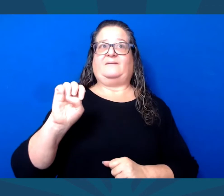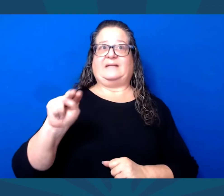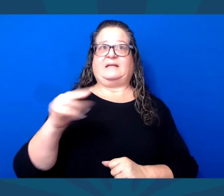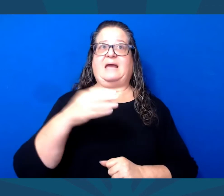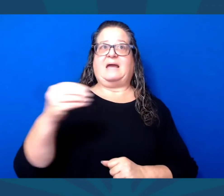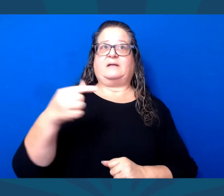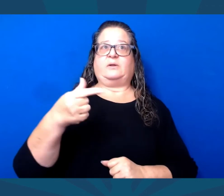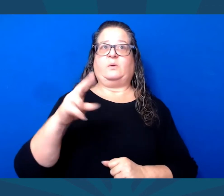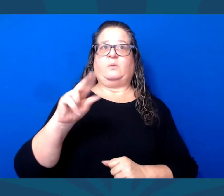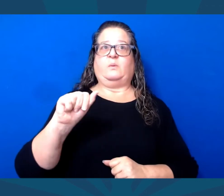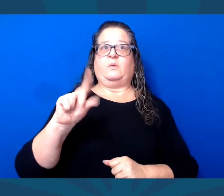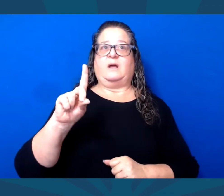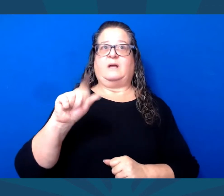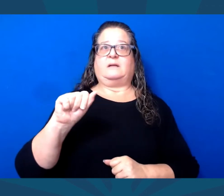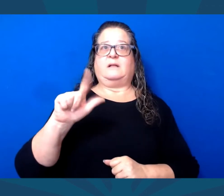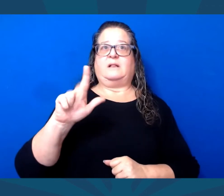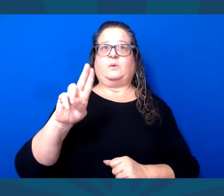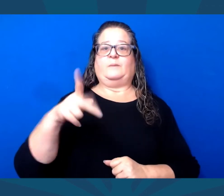Guadalupe.